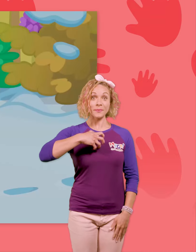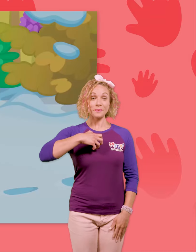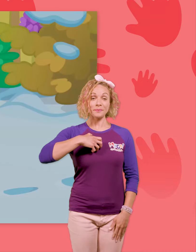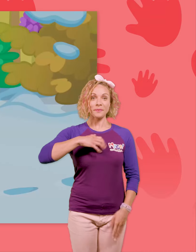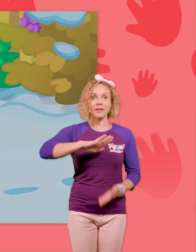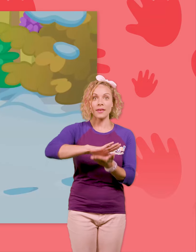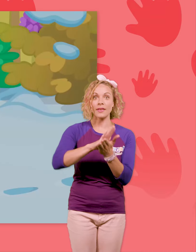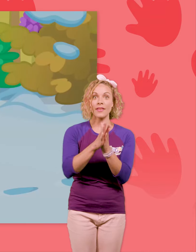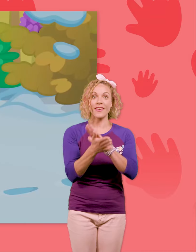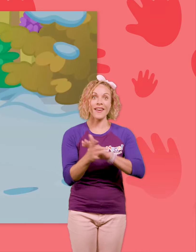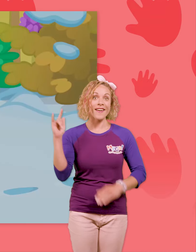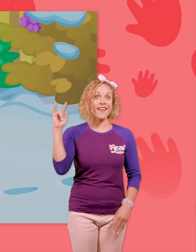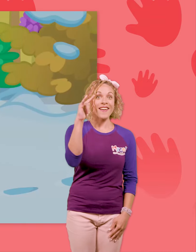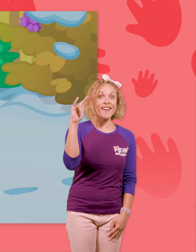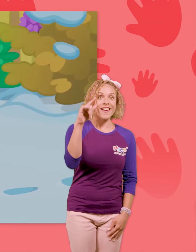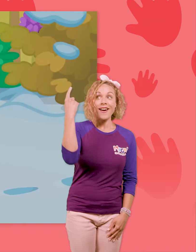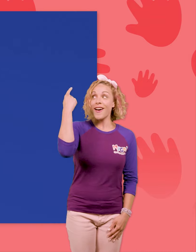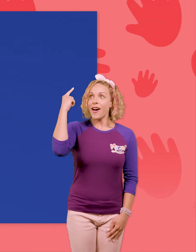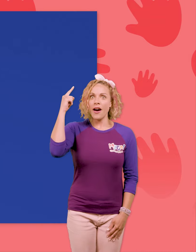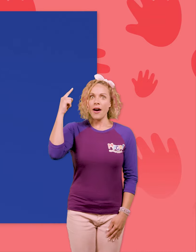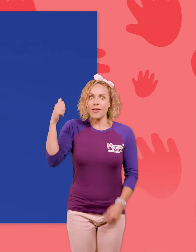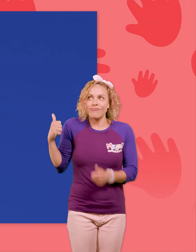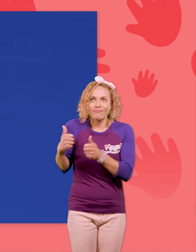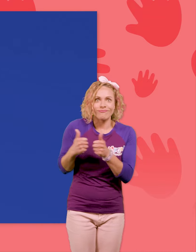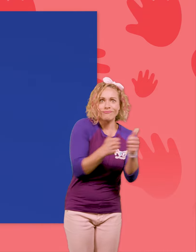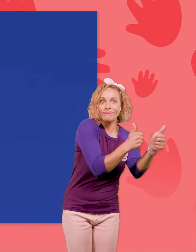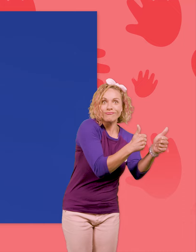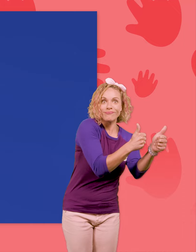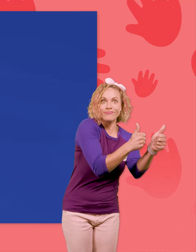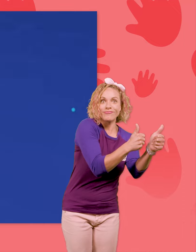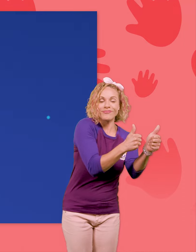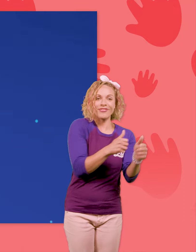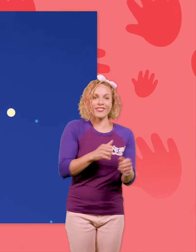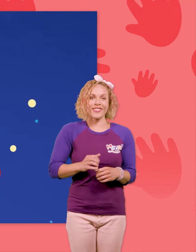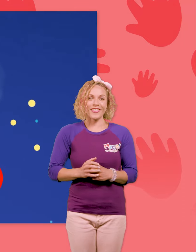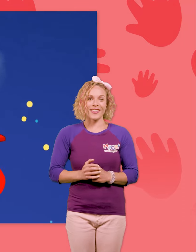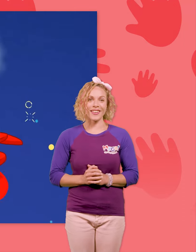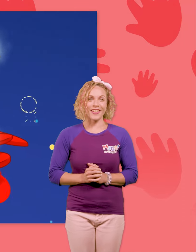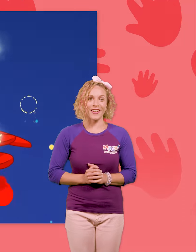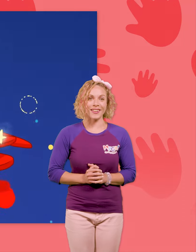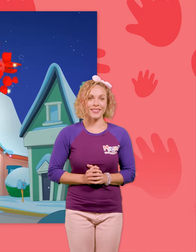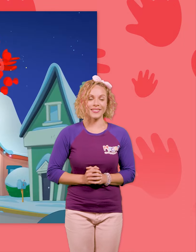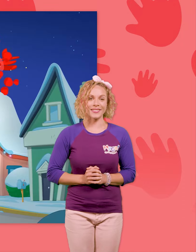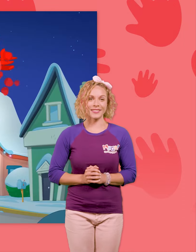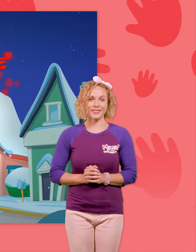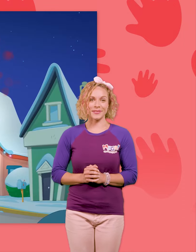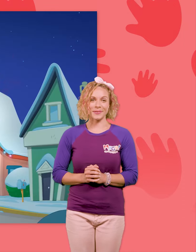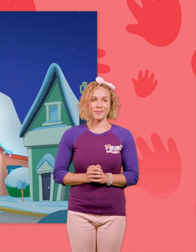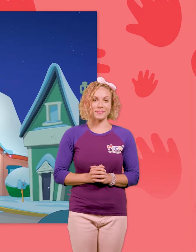Morphle, morph into an airplane so we can fly after them!